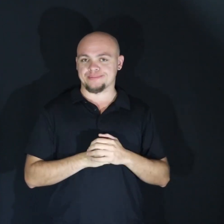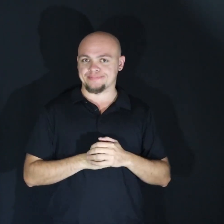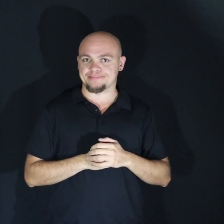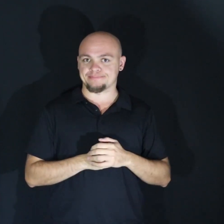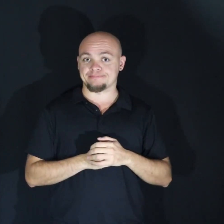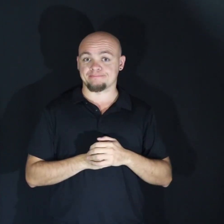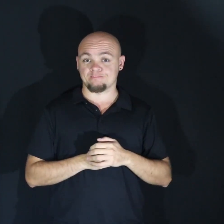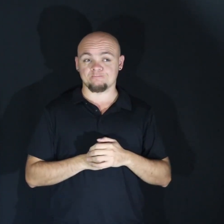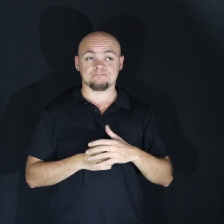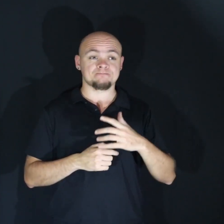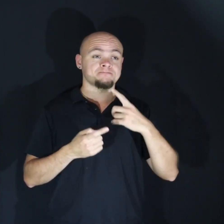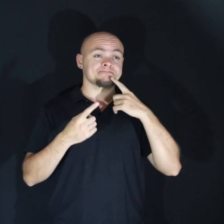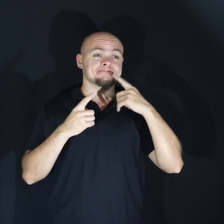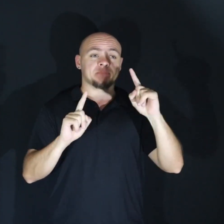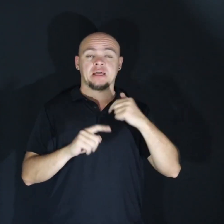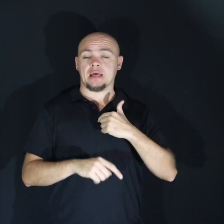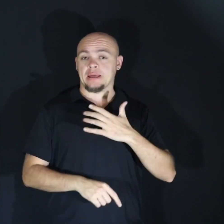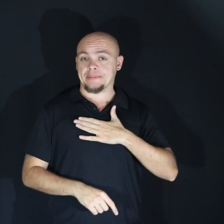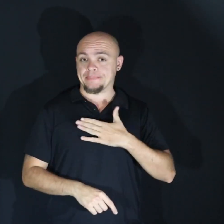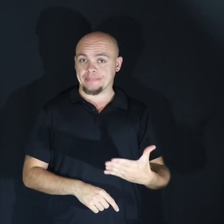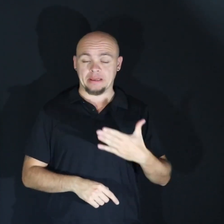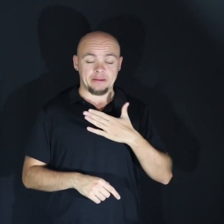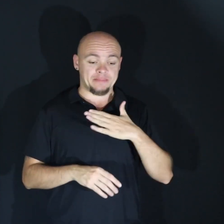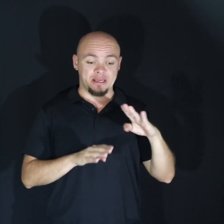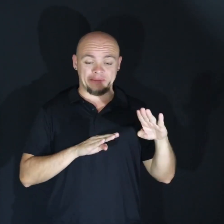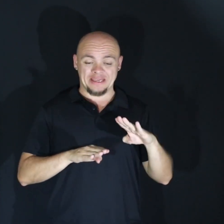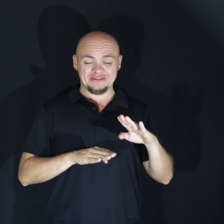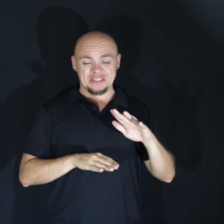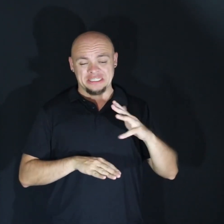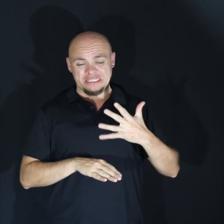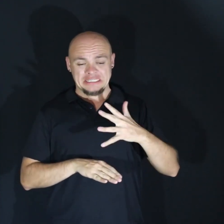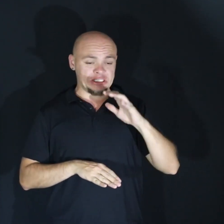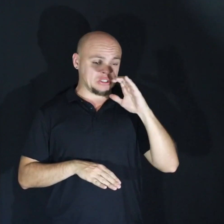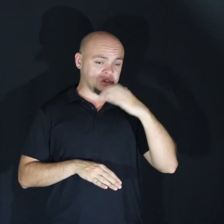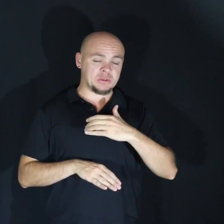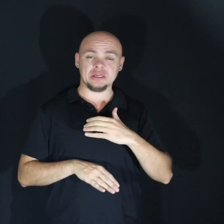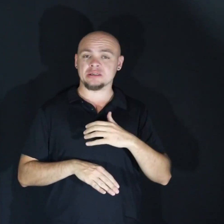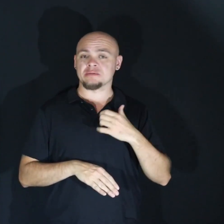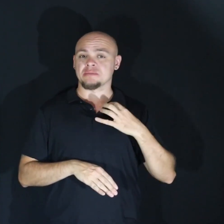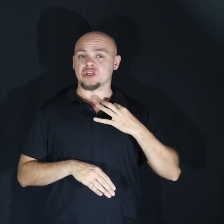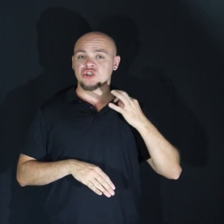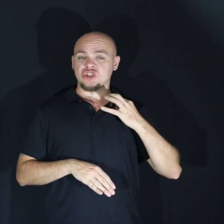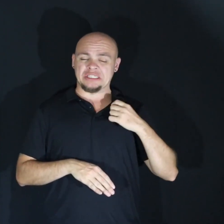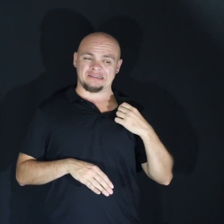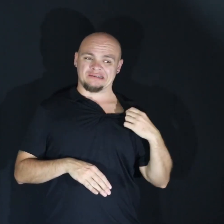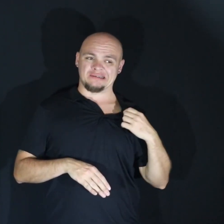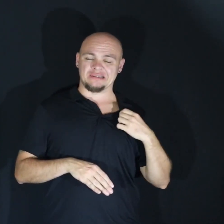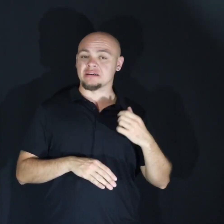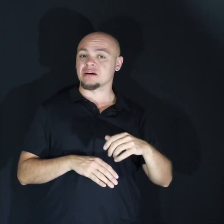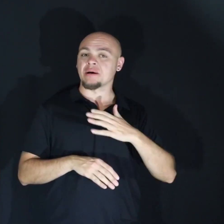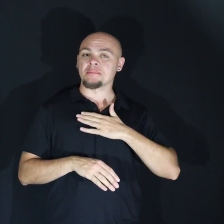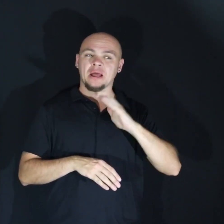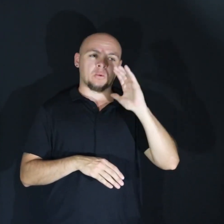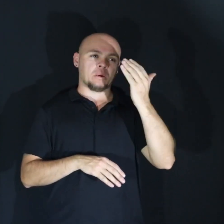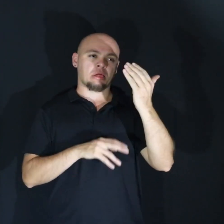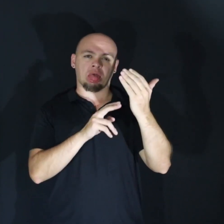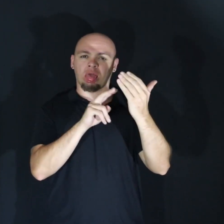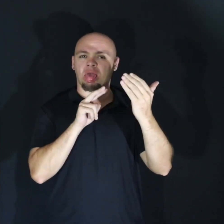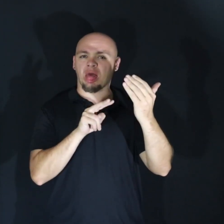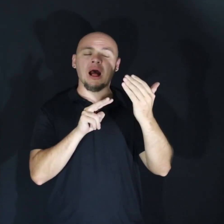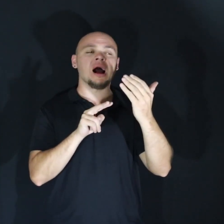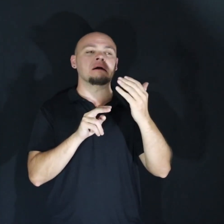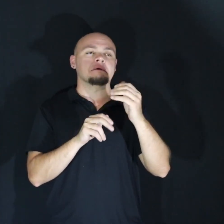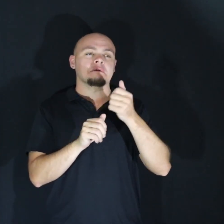had to finally admit that my behavior was a bit strange. Tugging on my shirts, avoiding my reflection, and constantly hiding